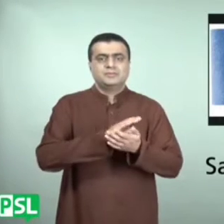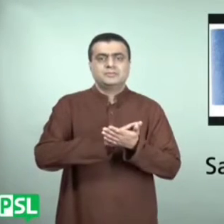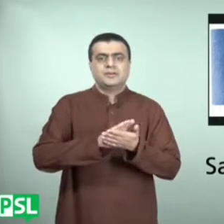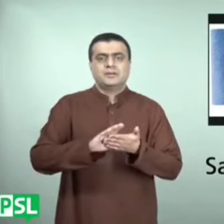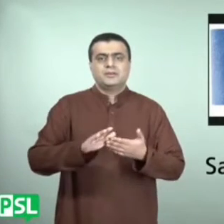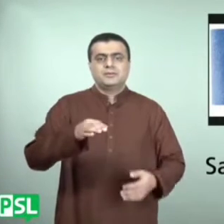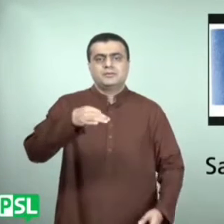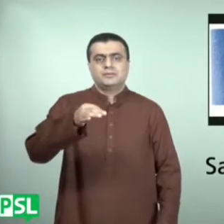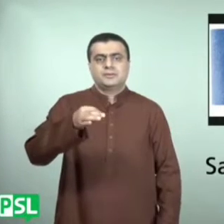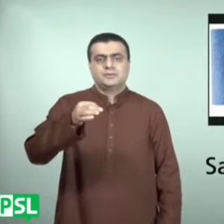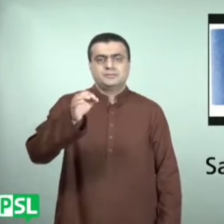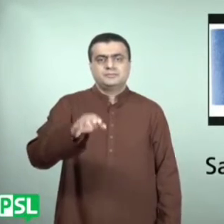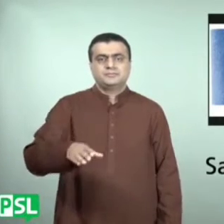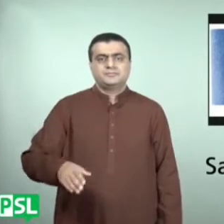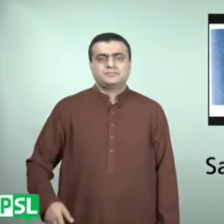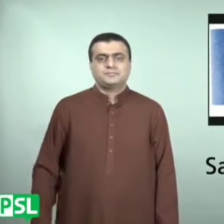sanitizer tablets,